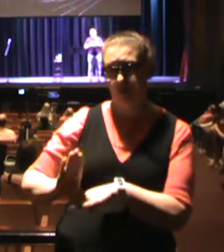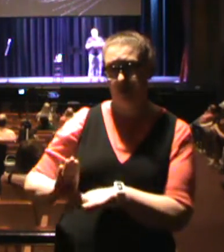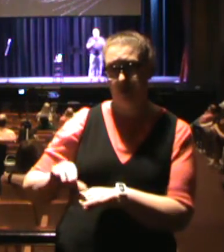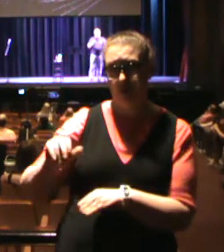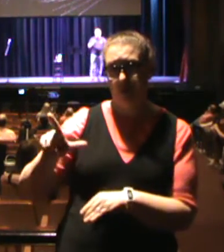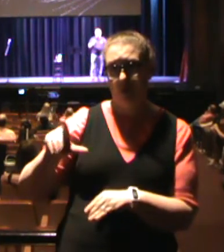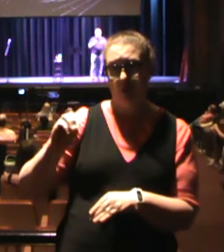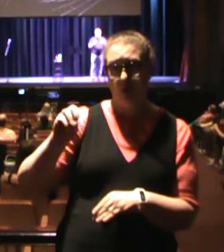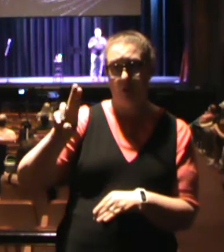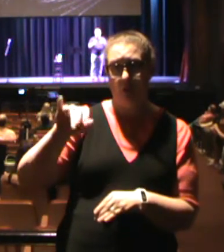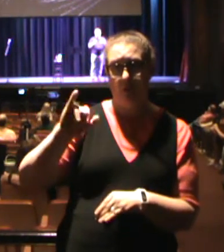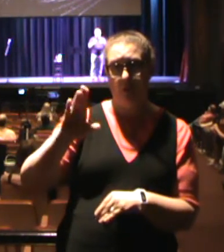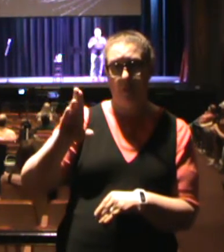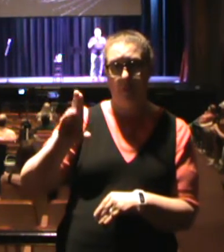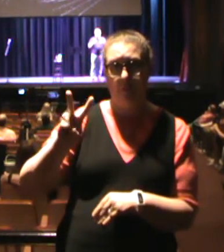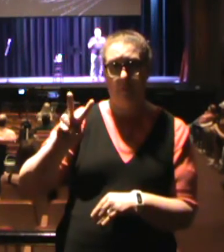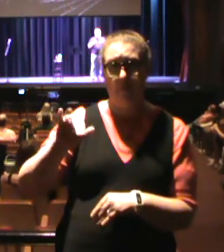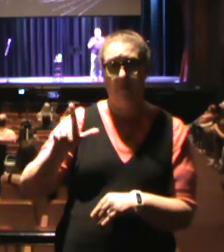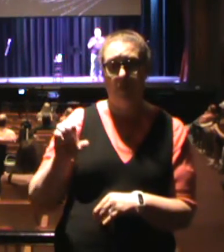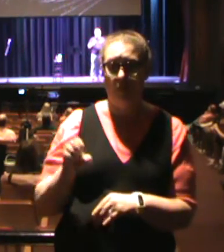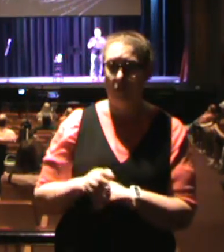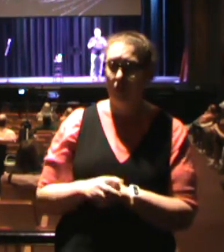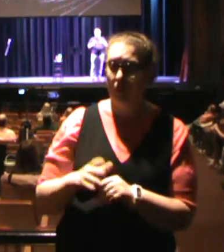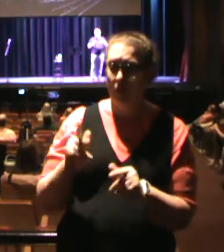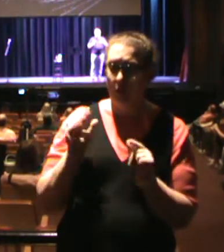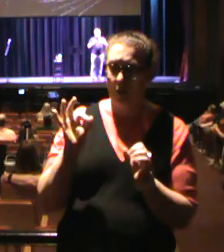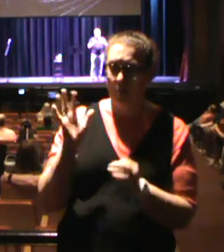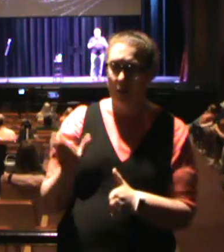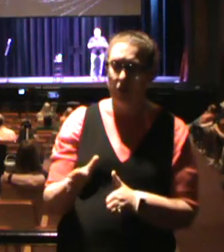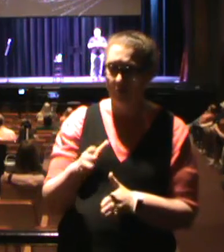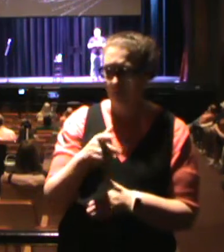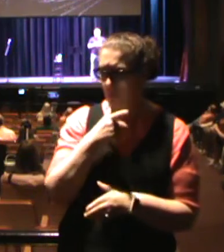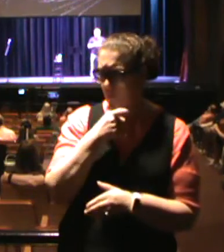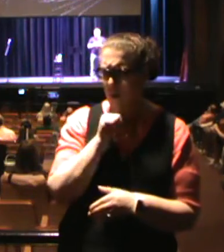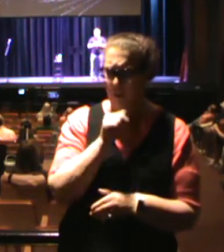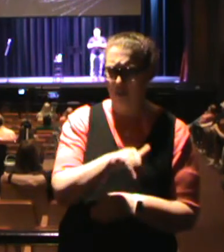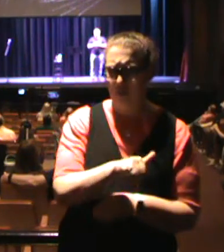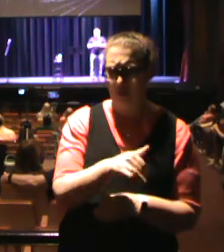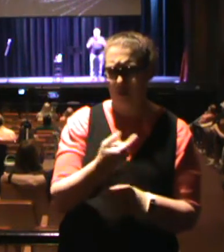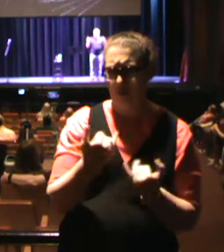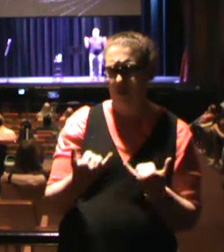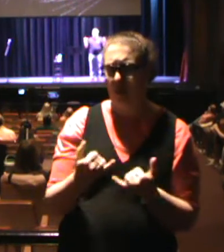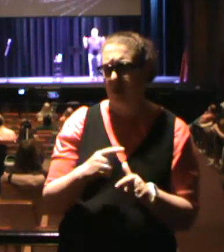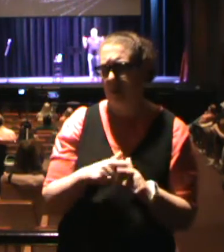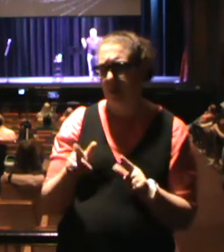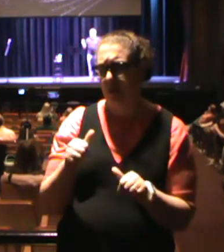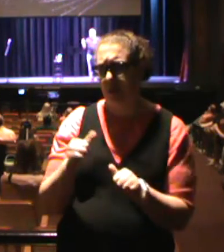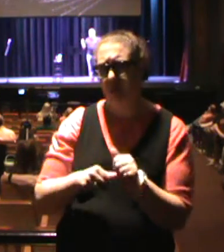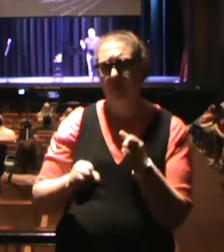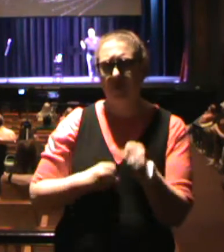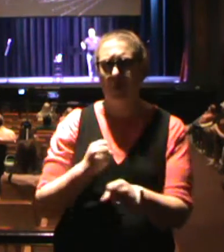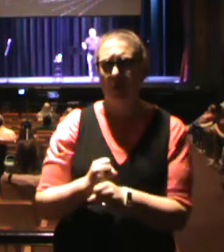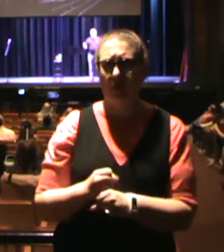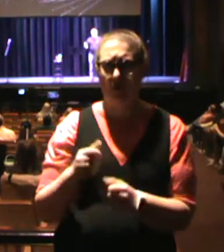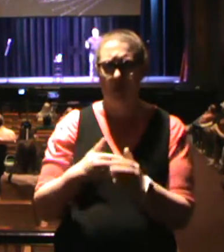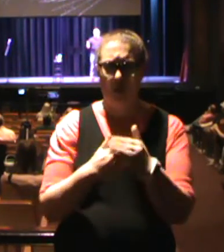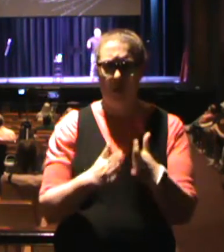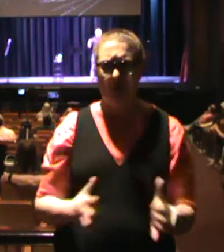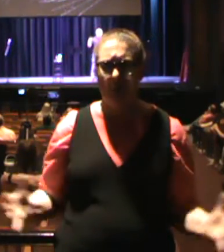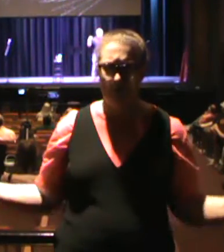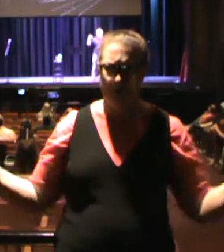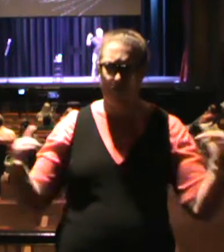pastor, who's no longer the pastor here, pastor there now. But what he did every year, he brought the leadership of the church